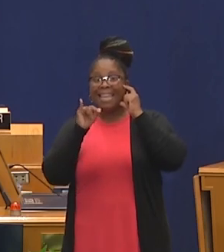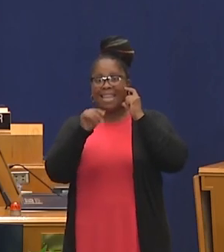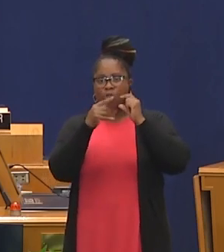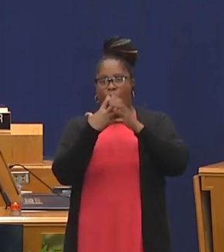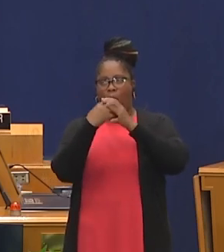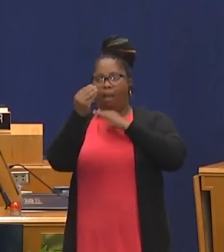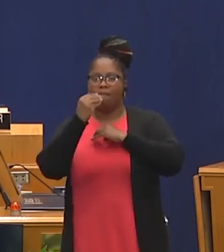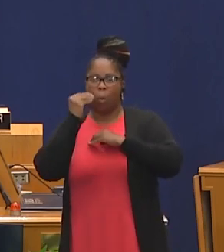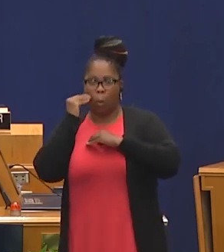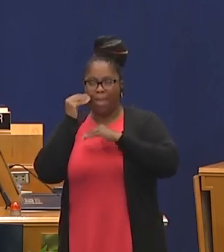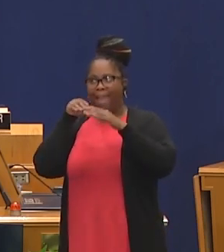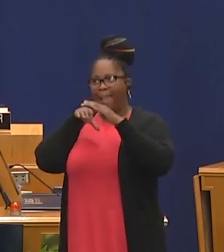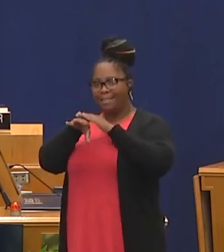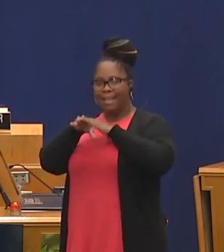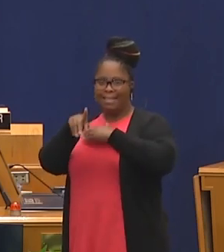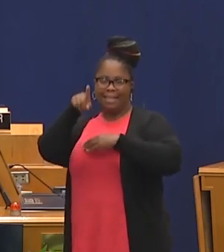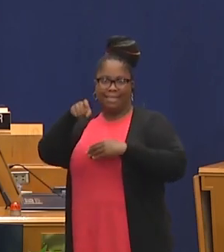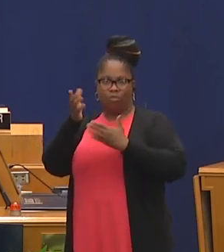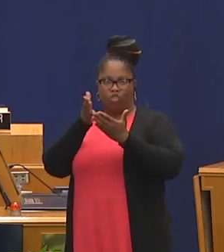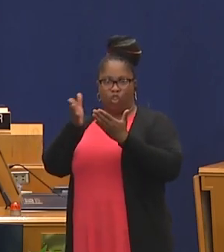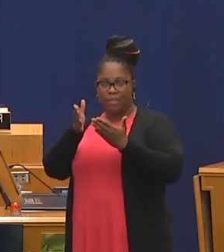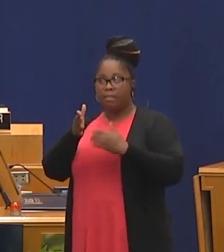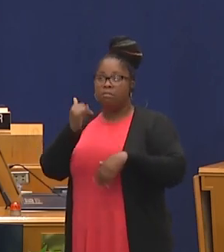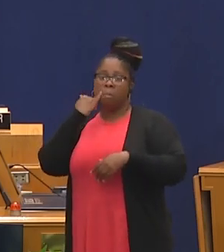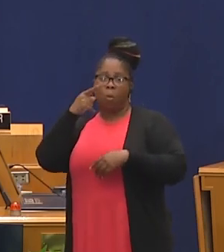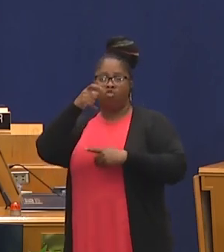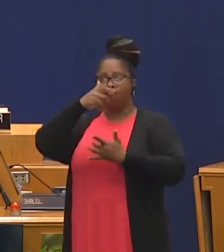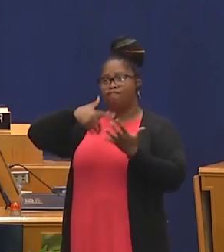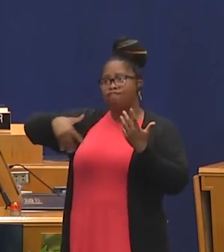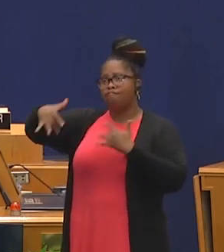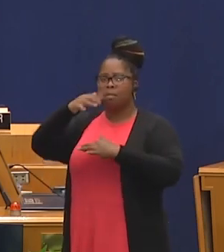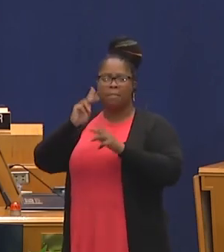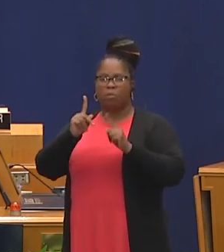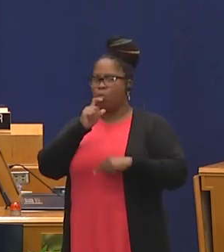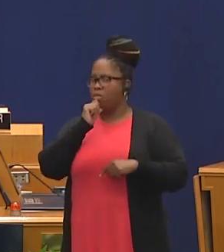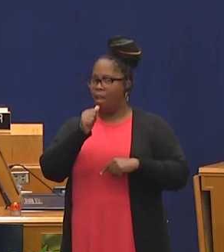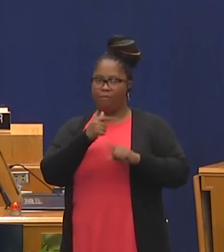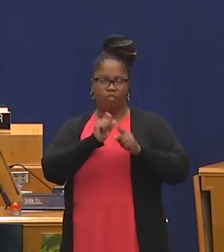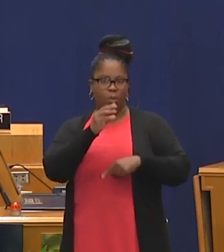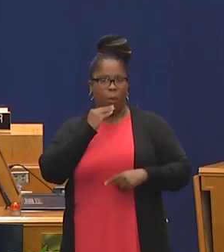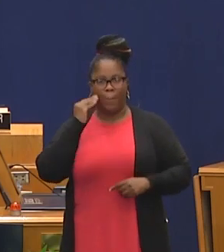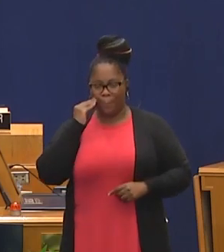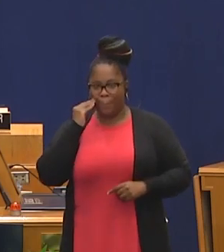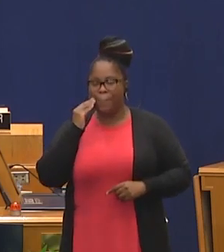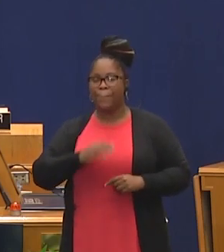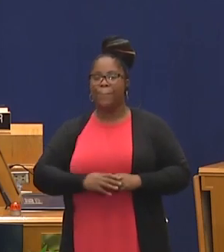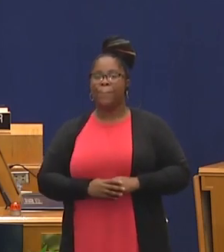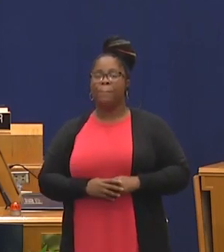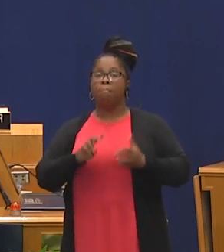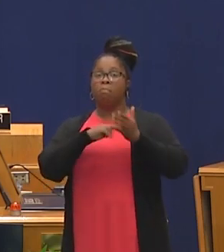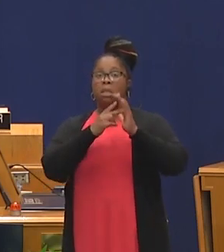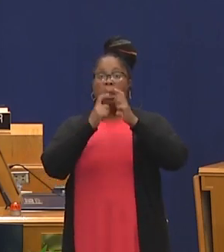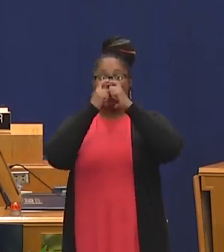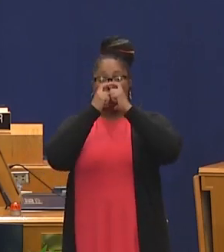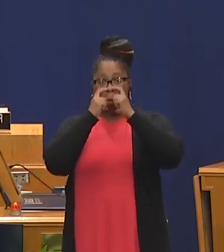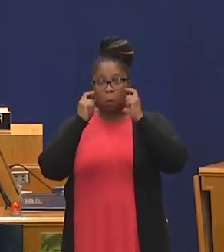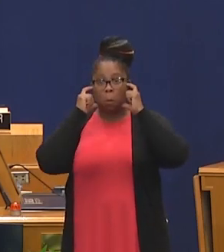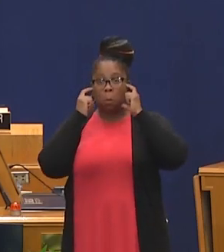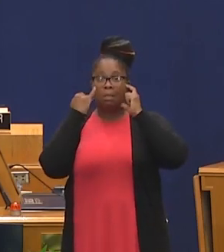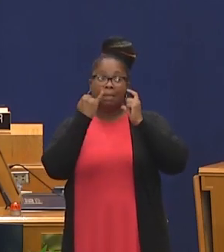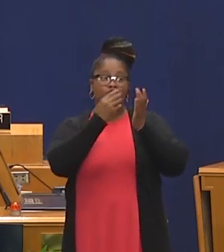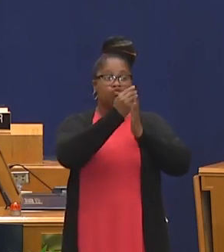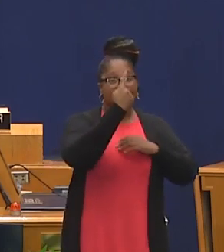services and that you're around people who are not members of your household. This means wearing your cloth face covering when you go